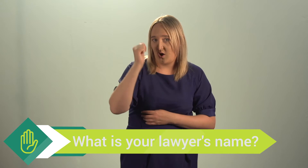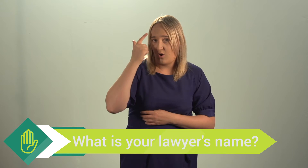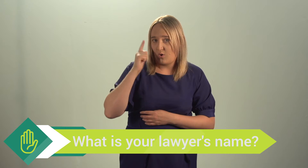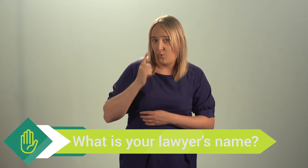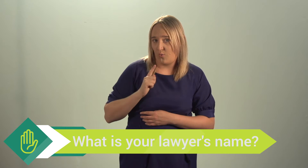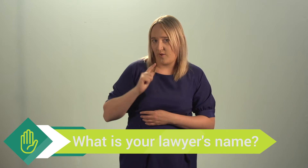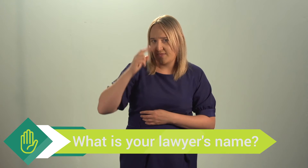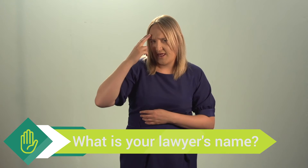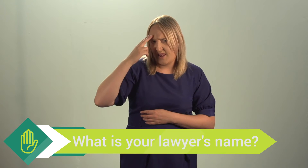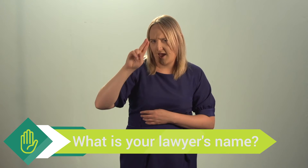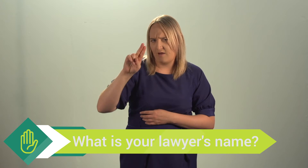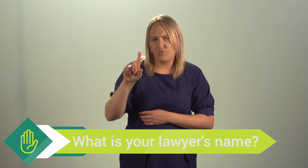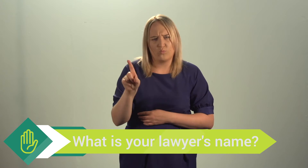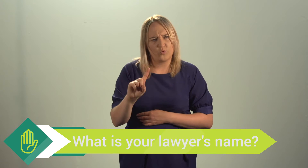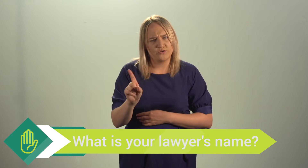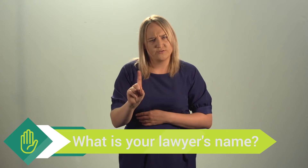What is your lawyer's name?